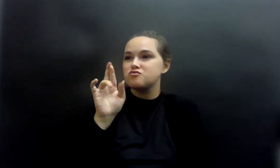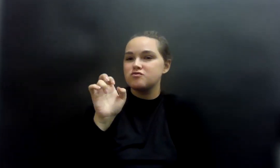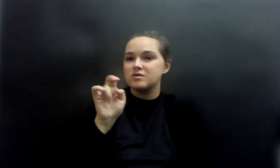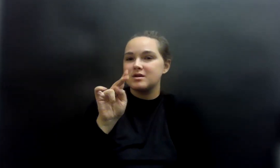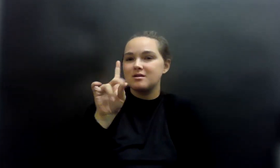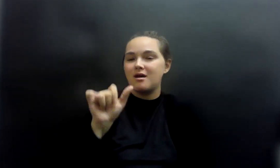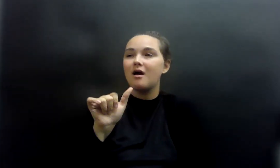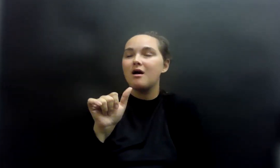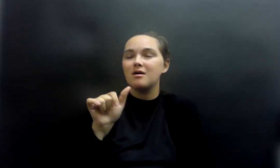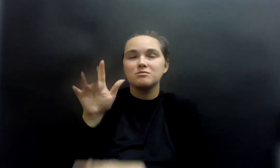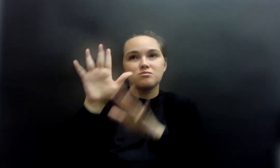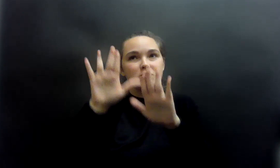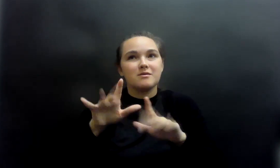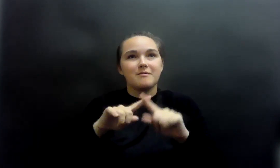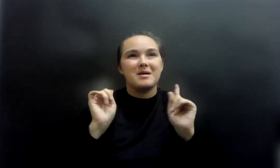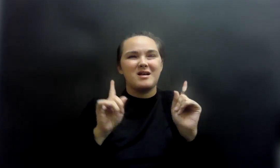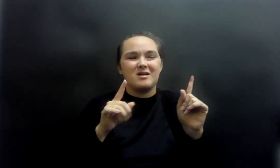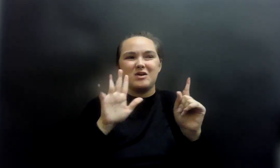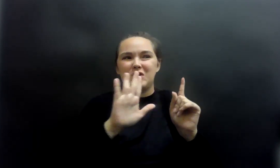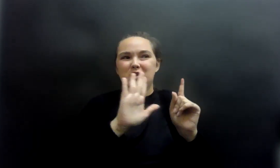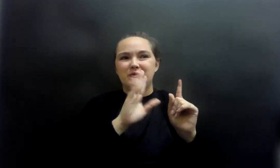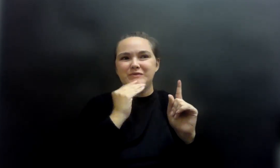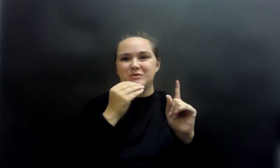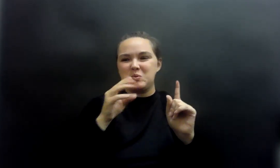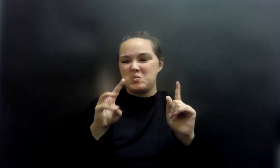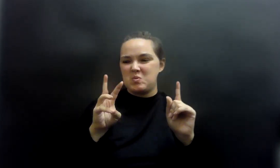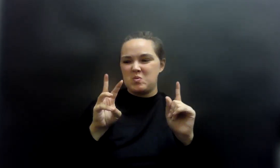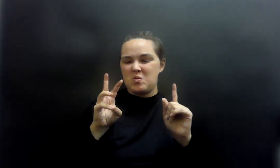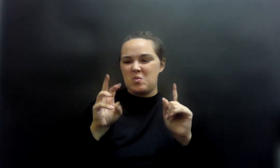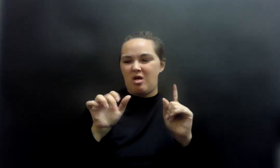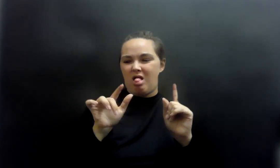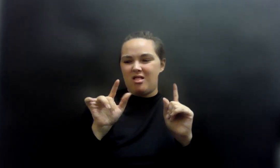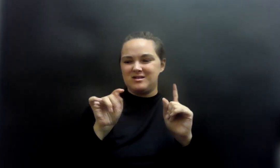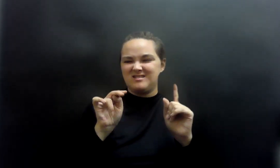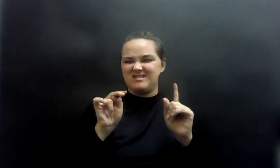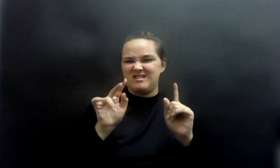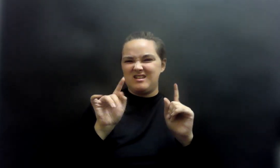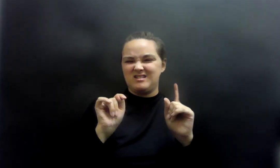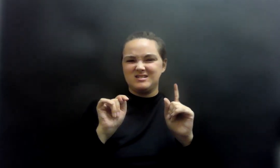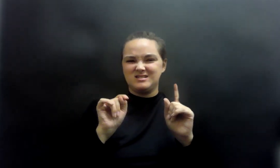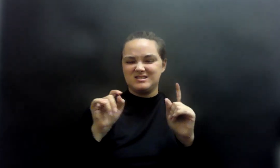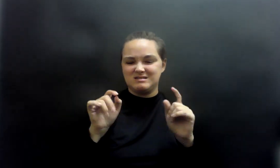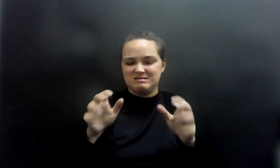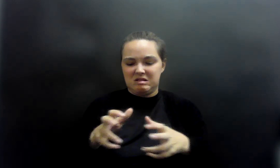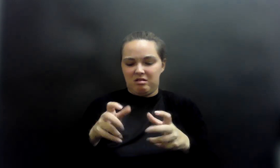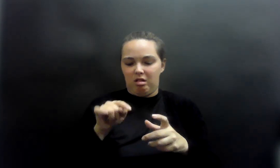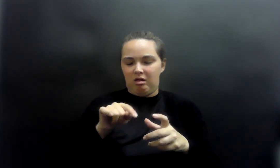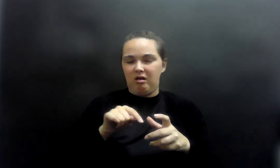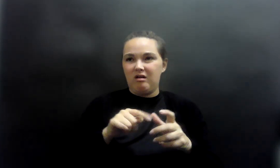walnut stuffing? They wouldn't go near it. I almost got the pan to the door, but Aunt Brenda made me put